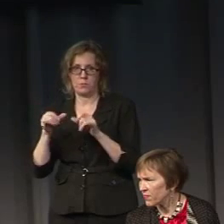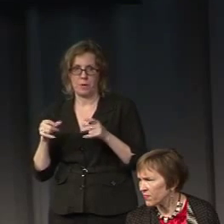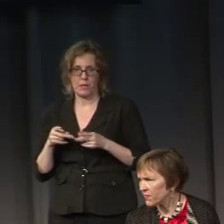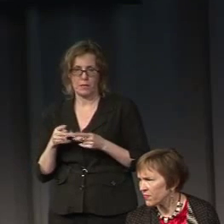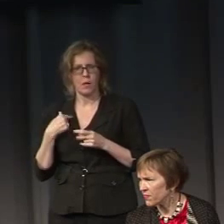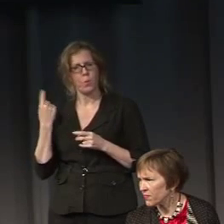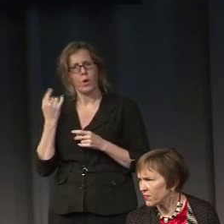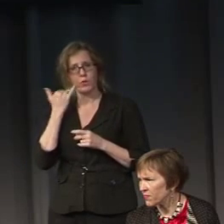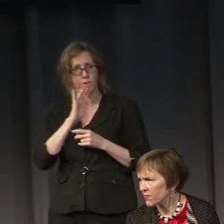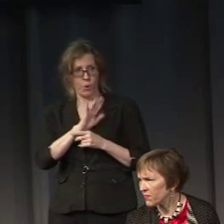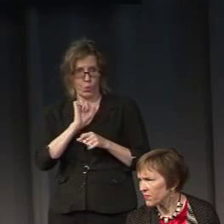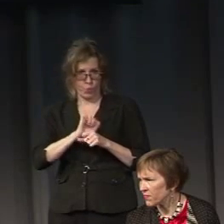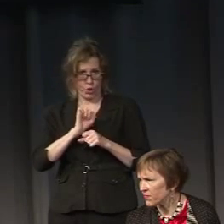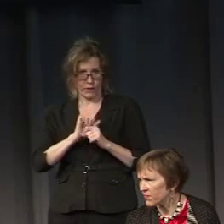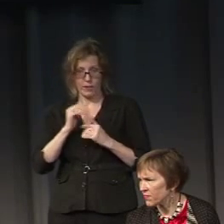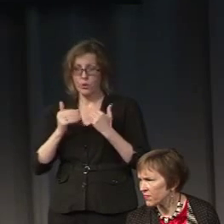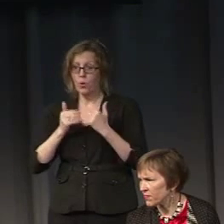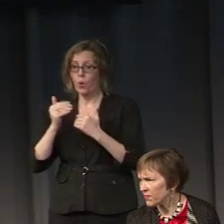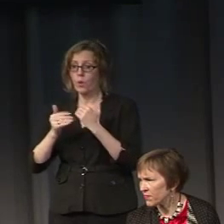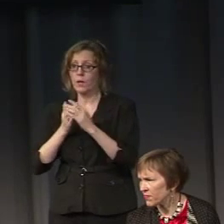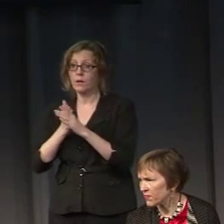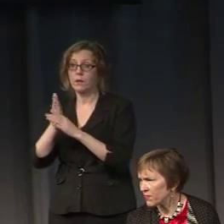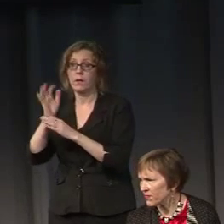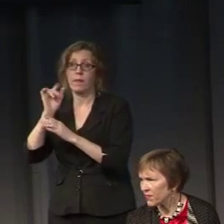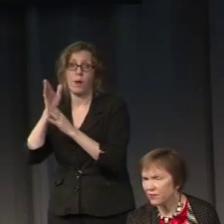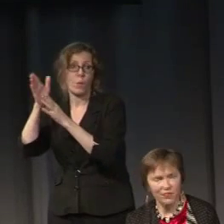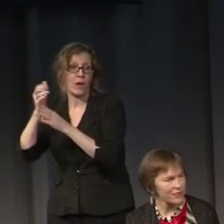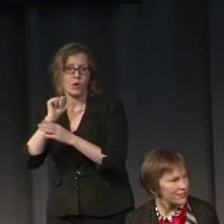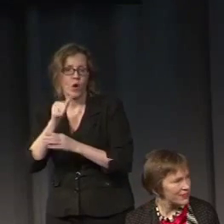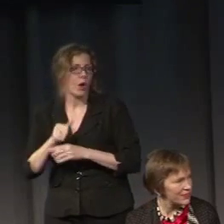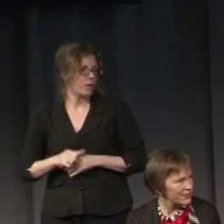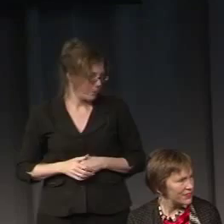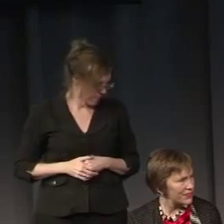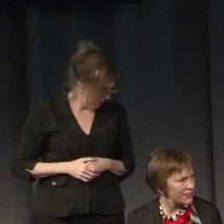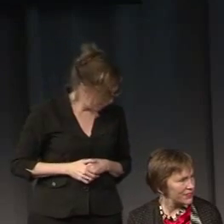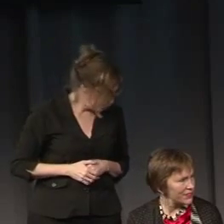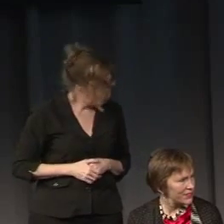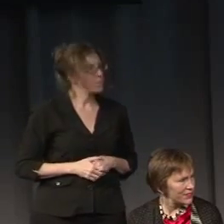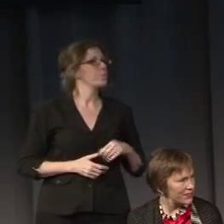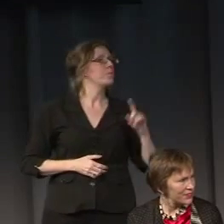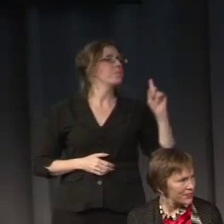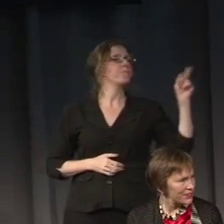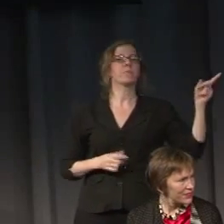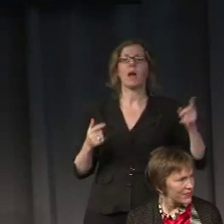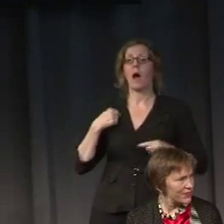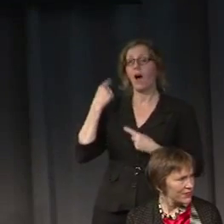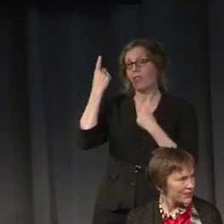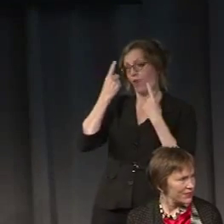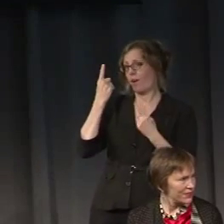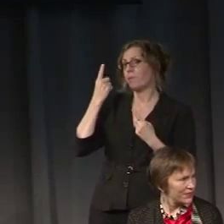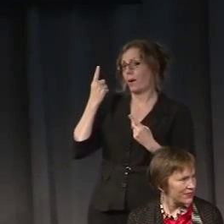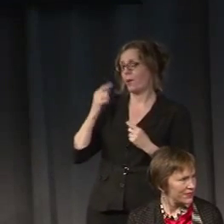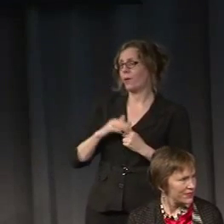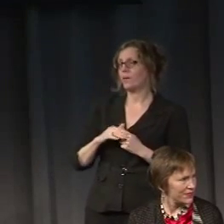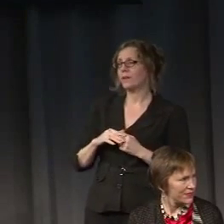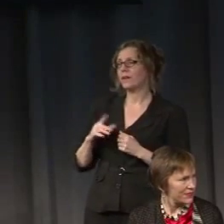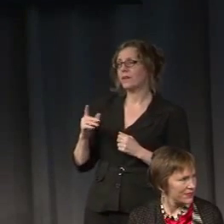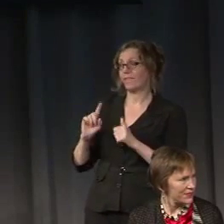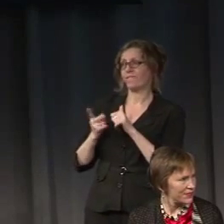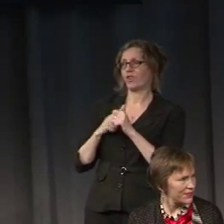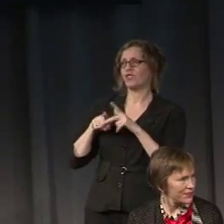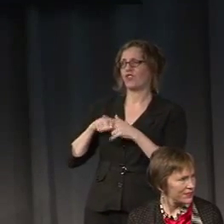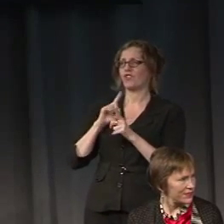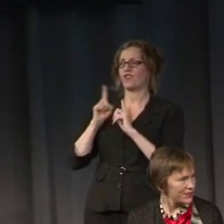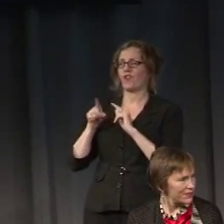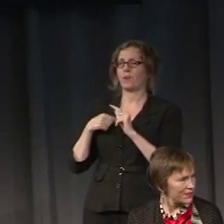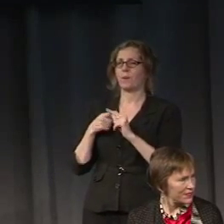your work has gone in that direction. I thought about making, when we first talked about me coming here, we